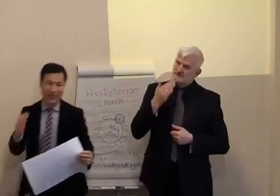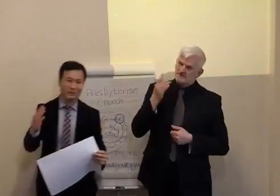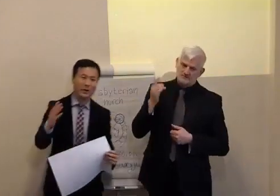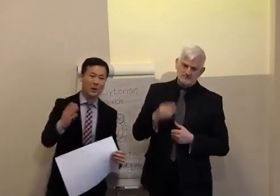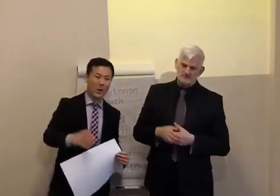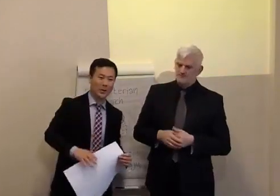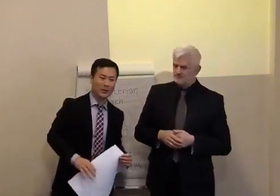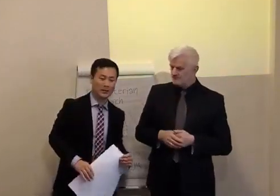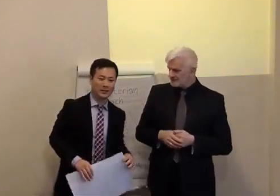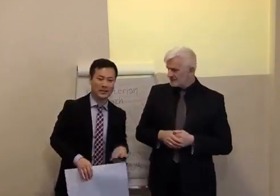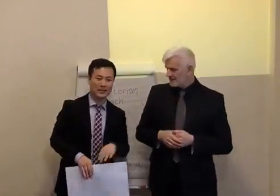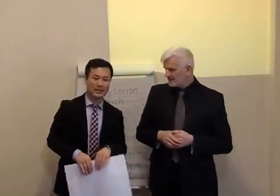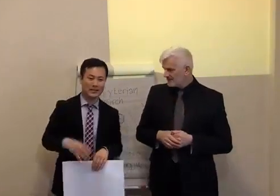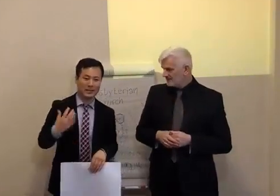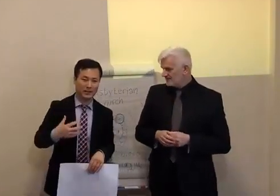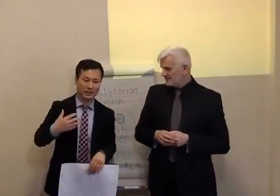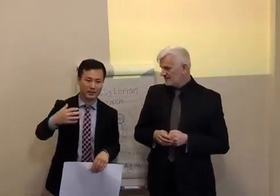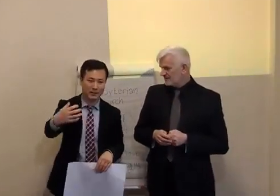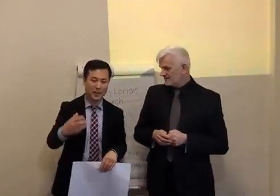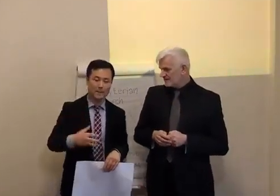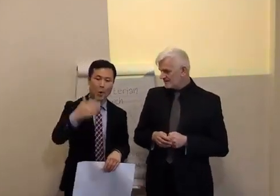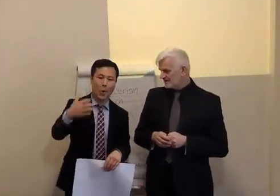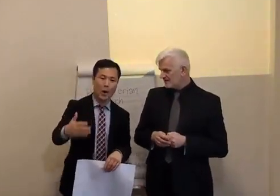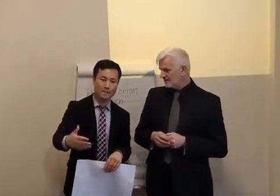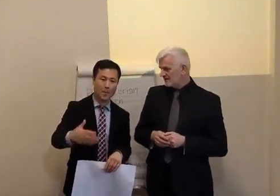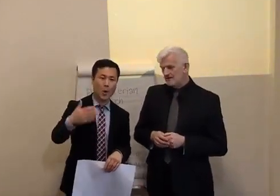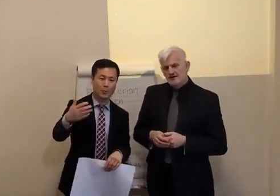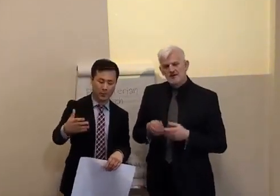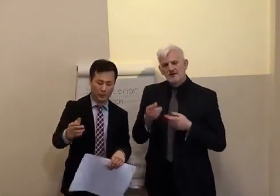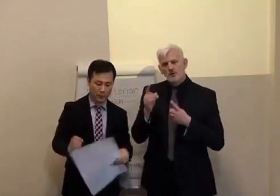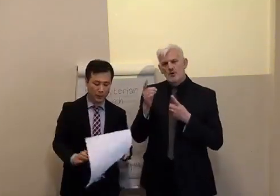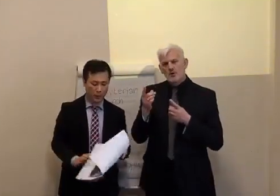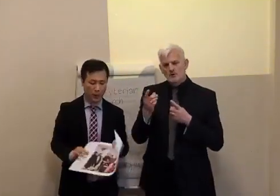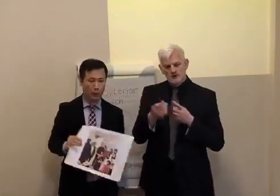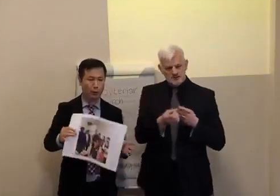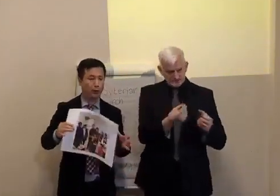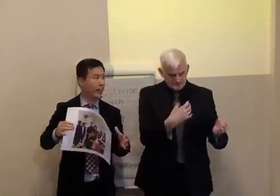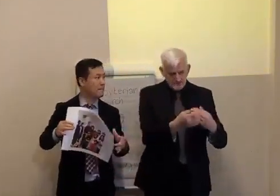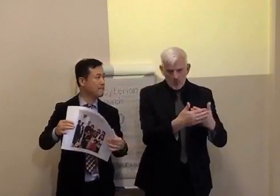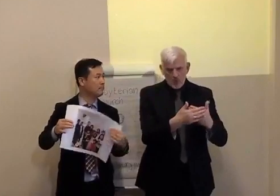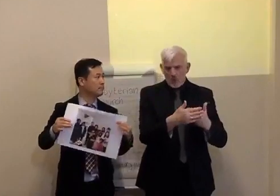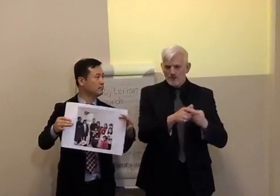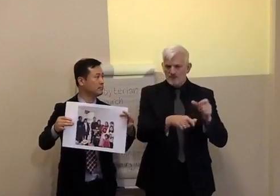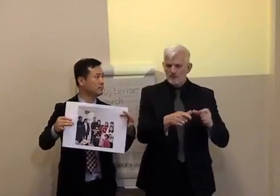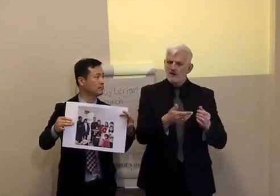Thankfully, Lord, give us more and more people through them.